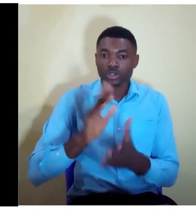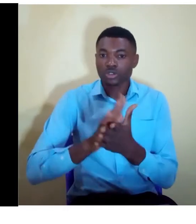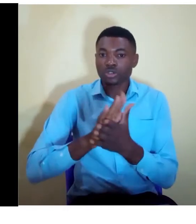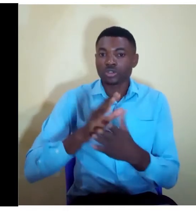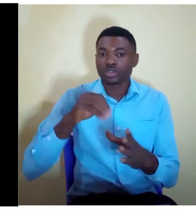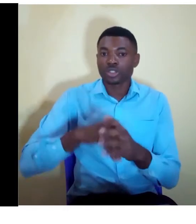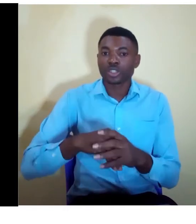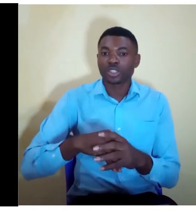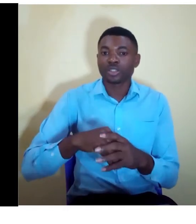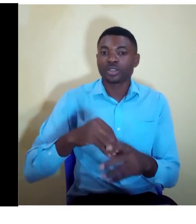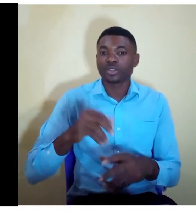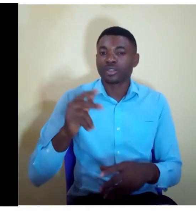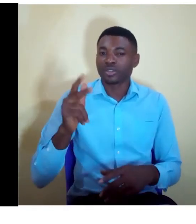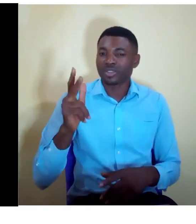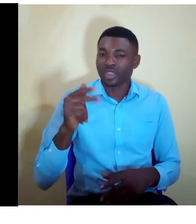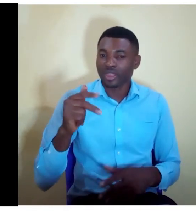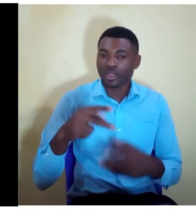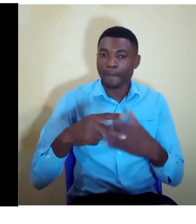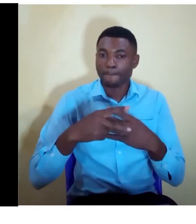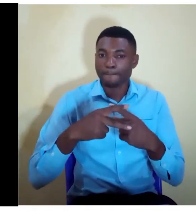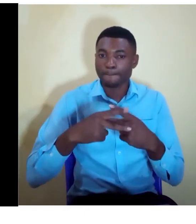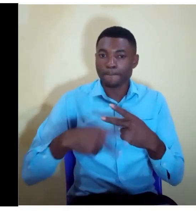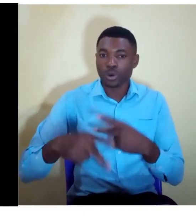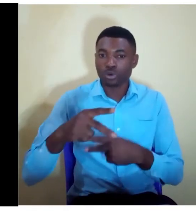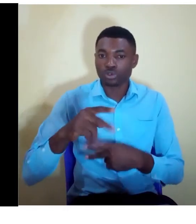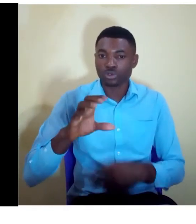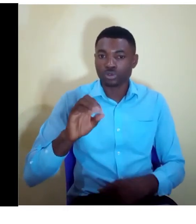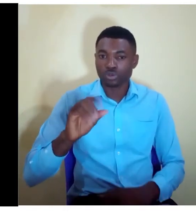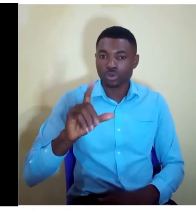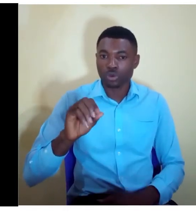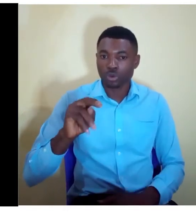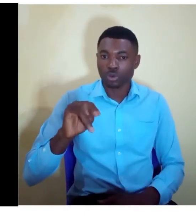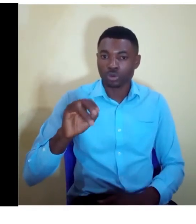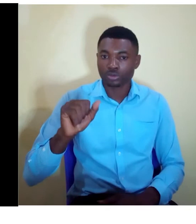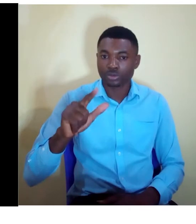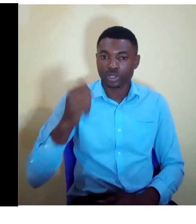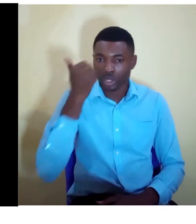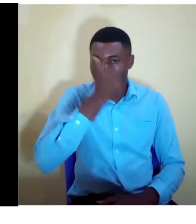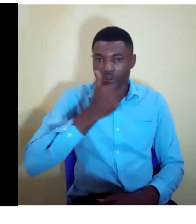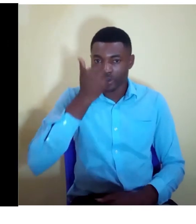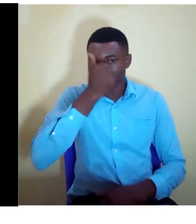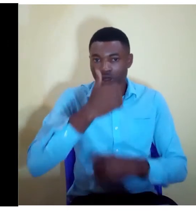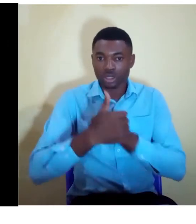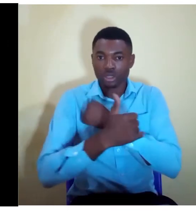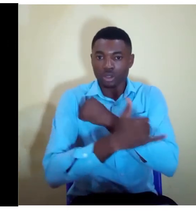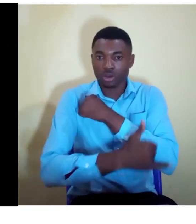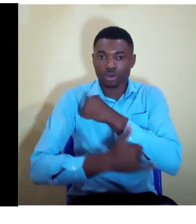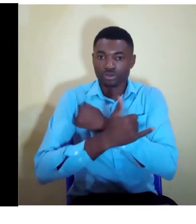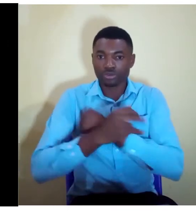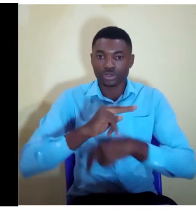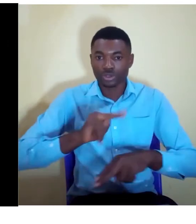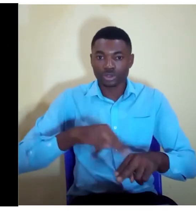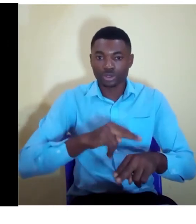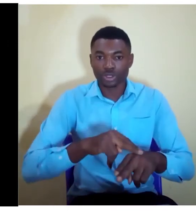deaf across 13 post-colonial African nations.